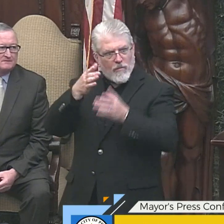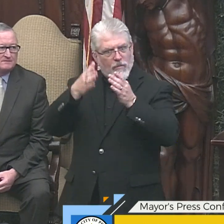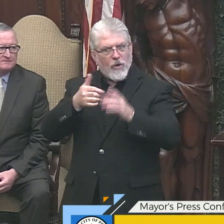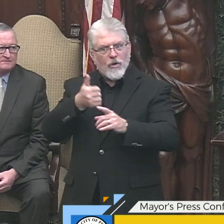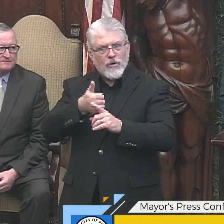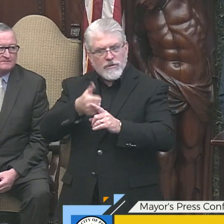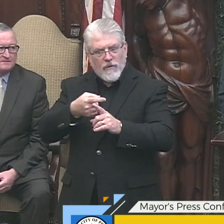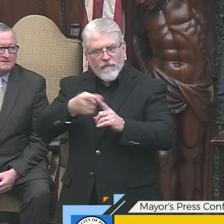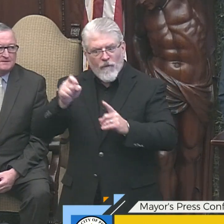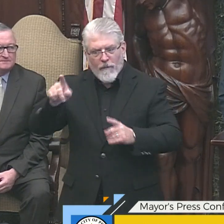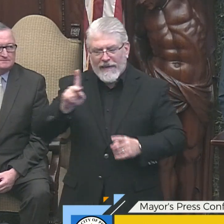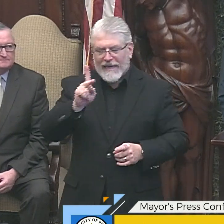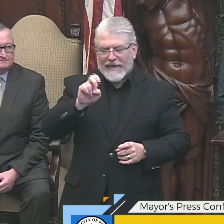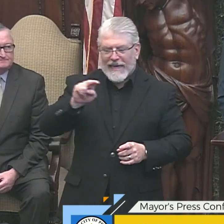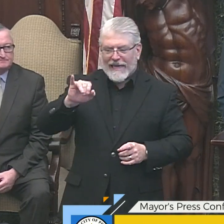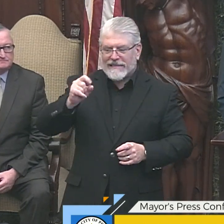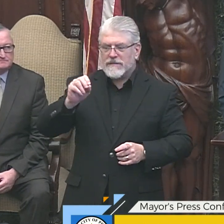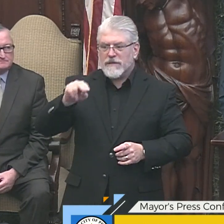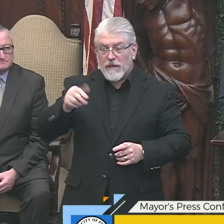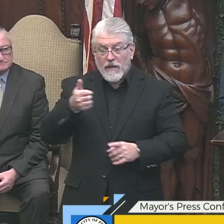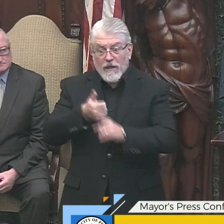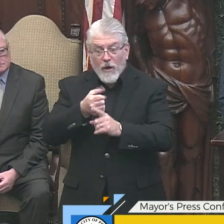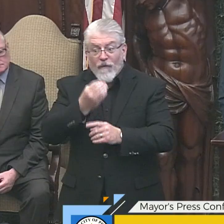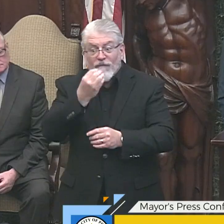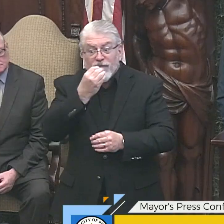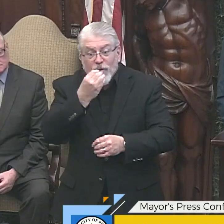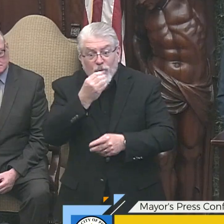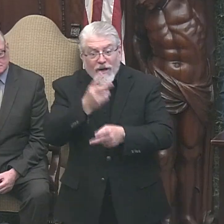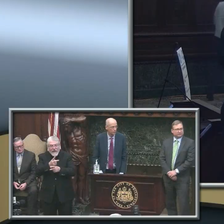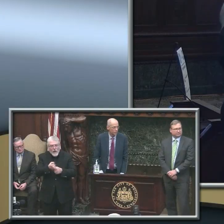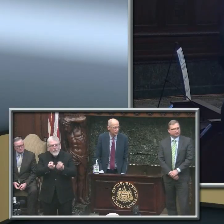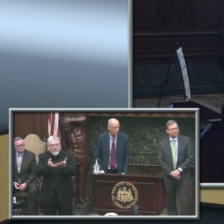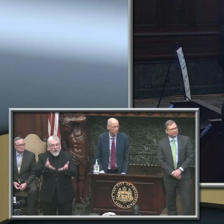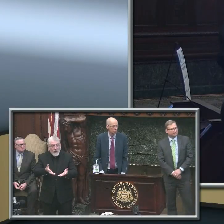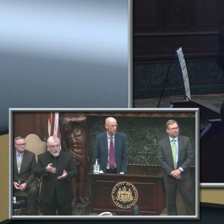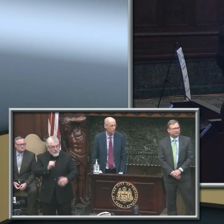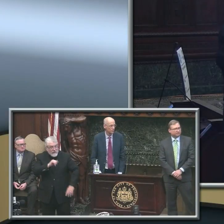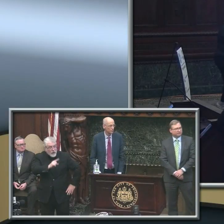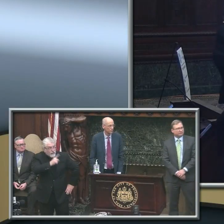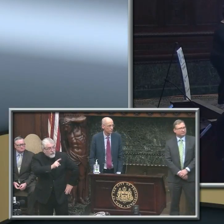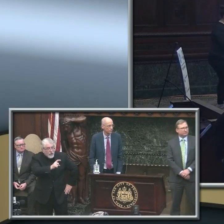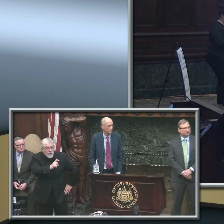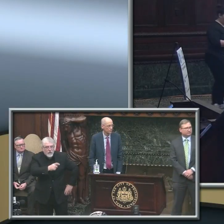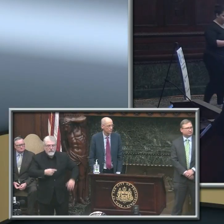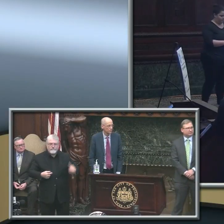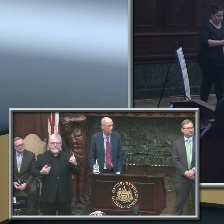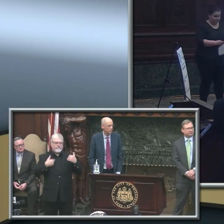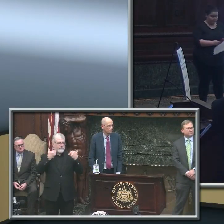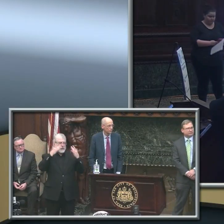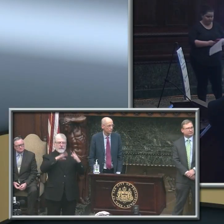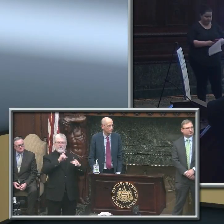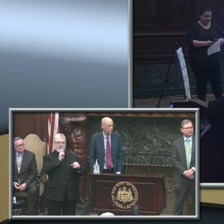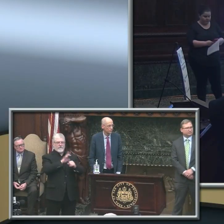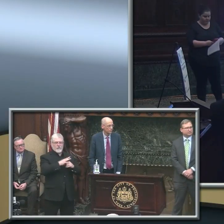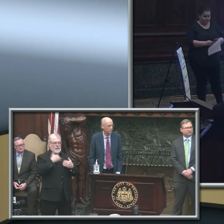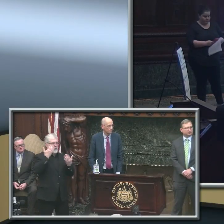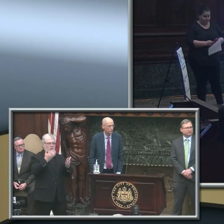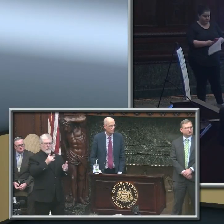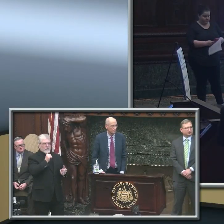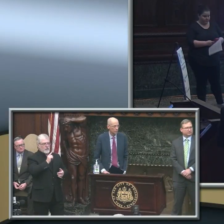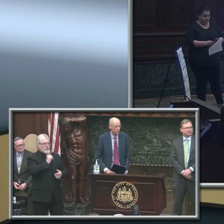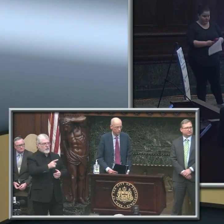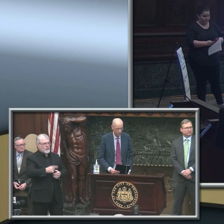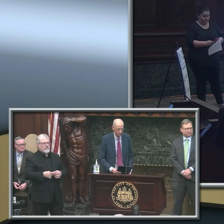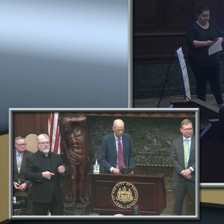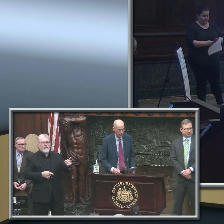Also, I'm sorry. You go ahead. We've heard that testing burns through supplies like masks